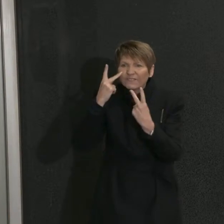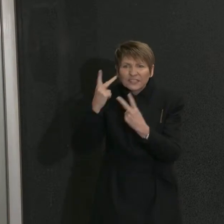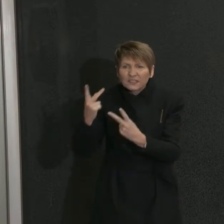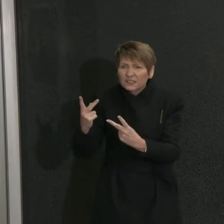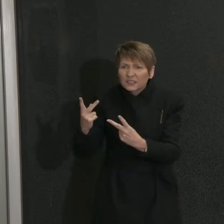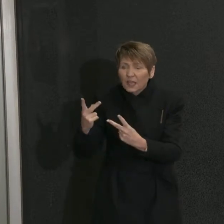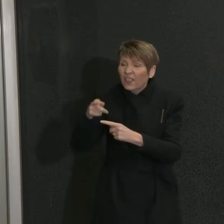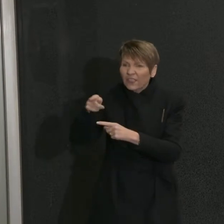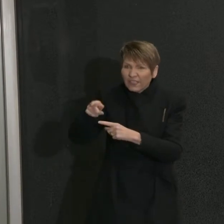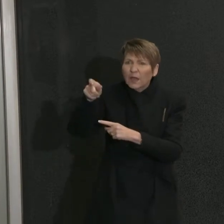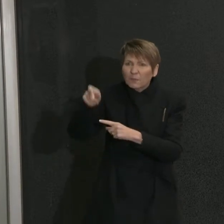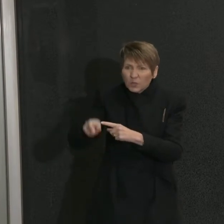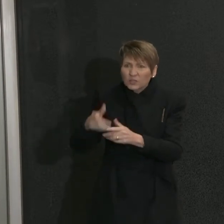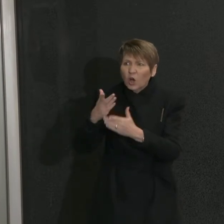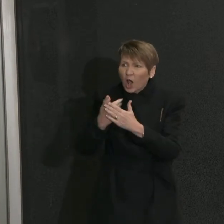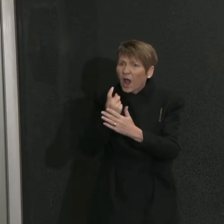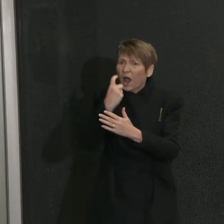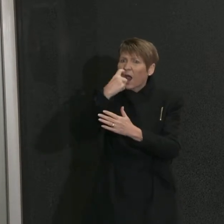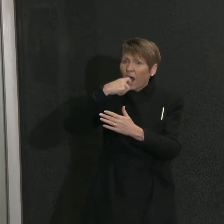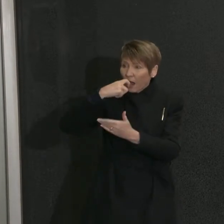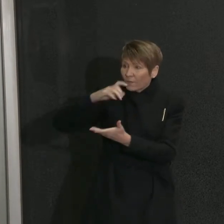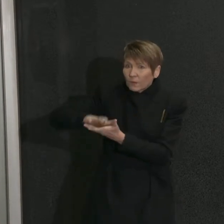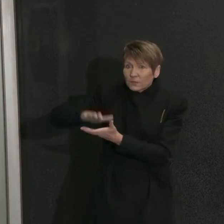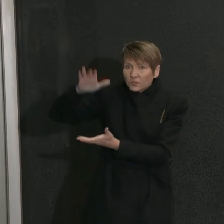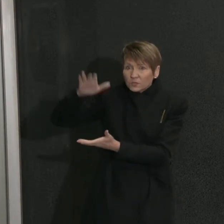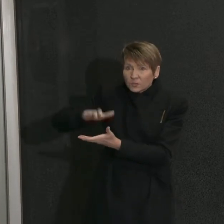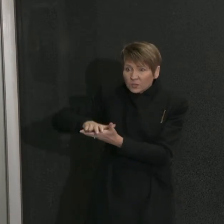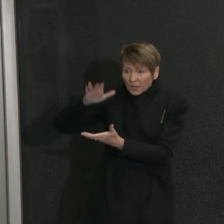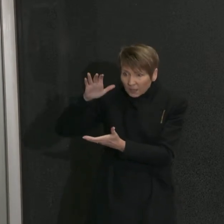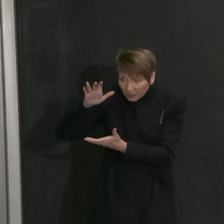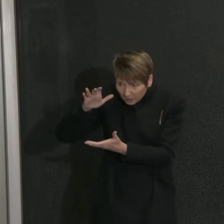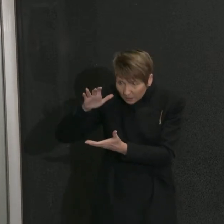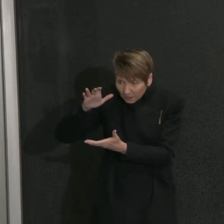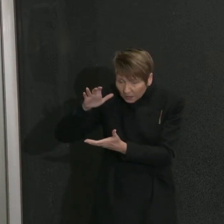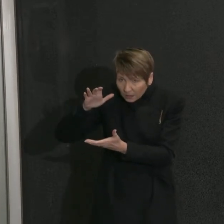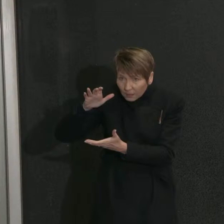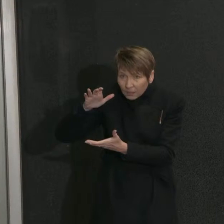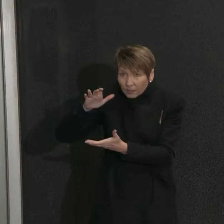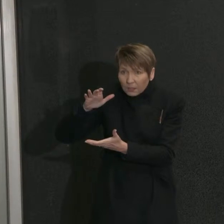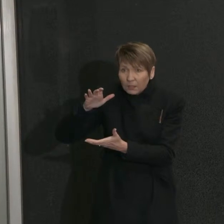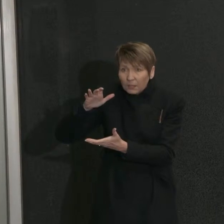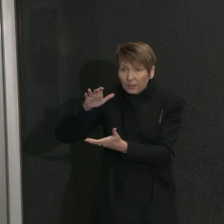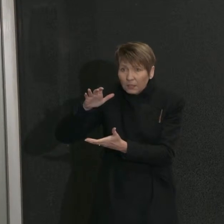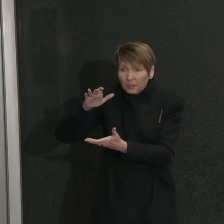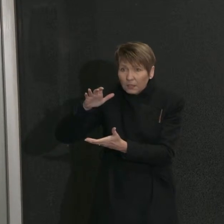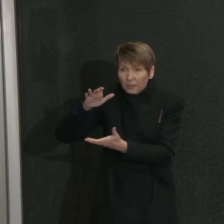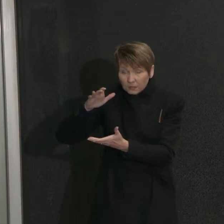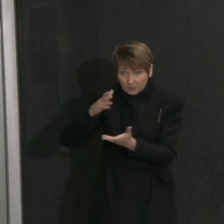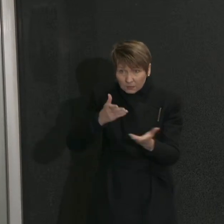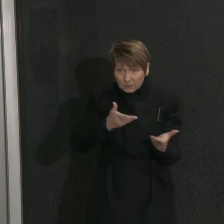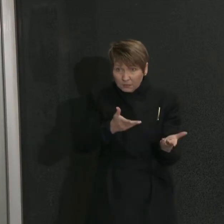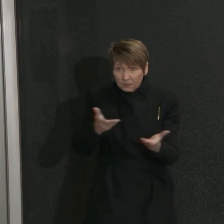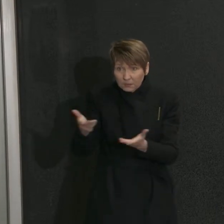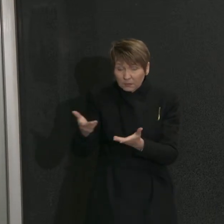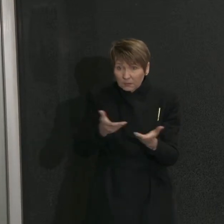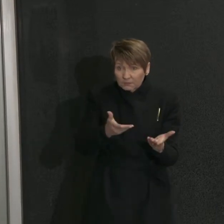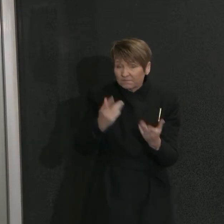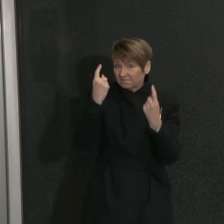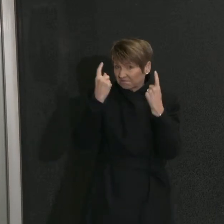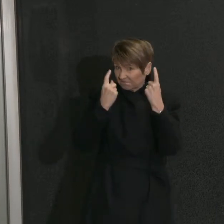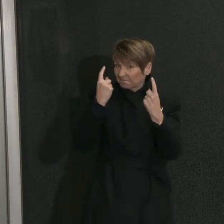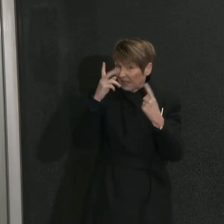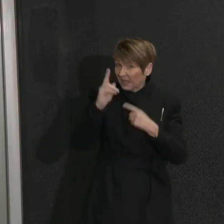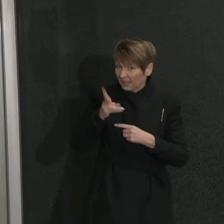way out, you talked before about AstraZeneca and the hesitancy that exists. We all know it exists. Have you thought about using